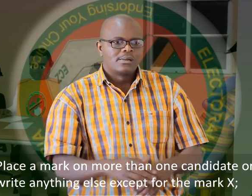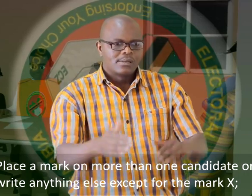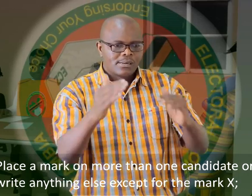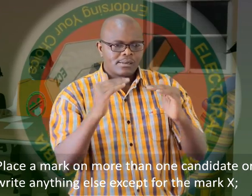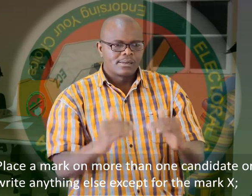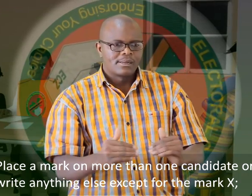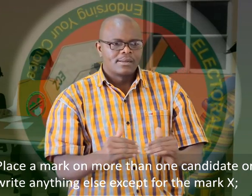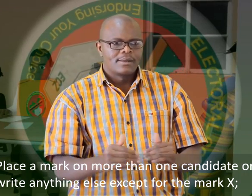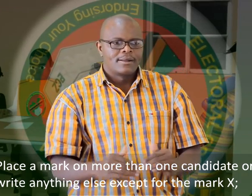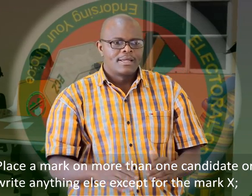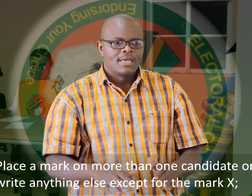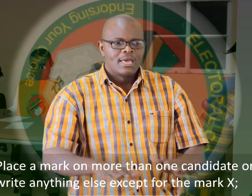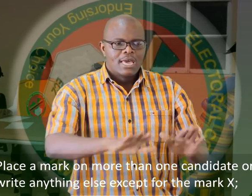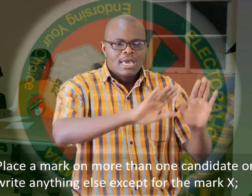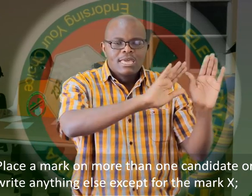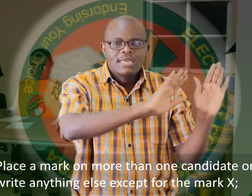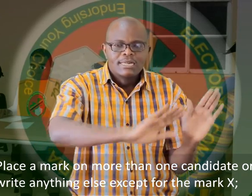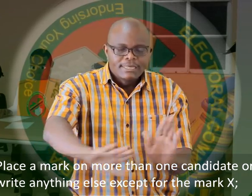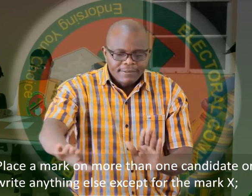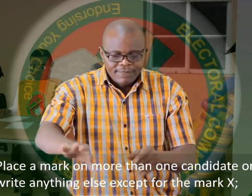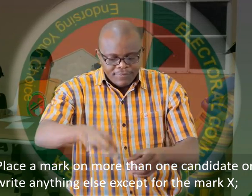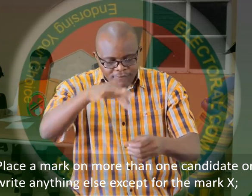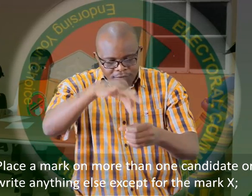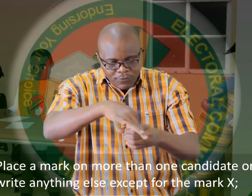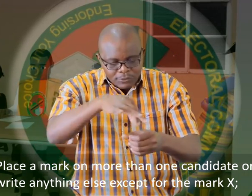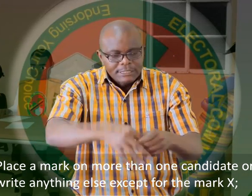one candidate or write anything else except for the mark X.